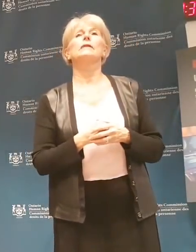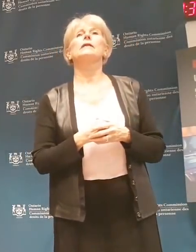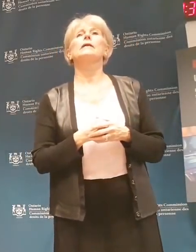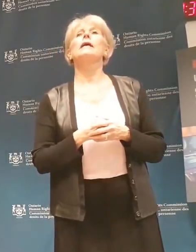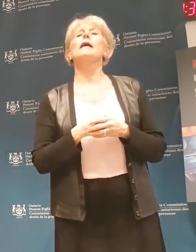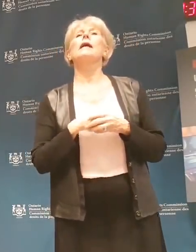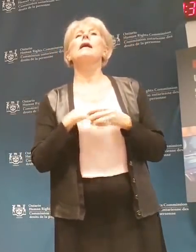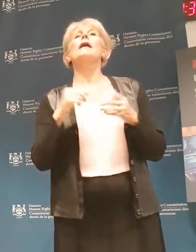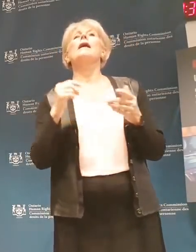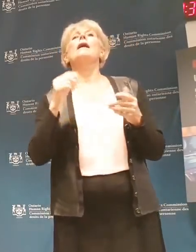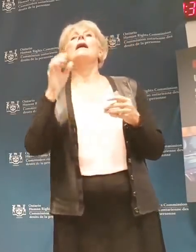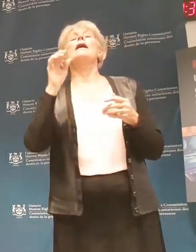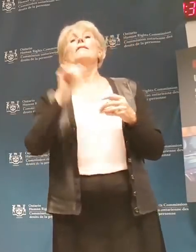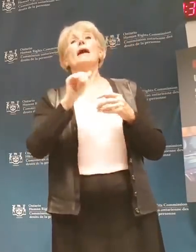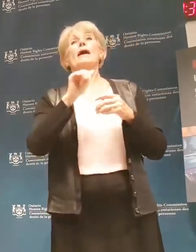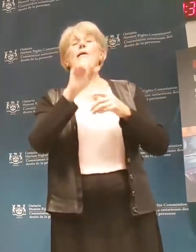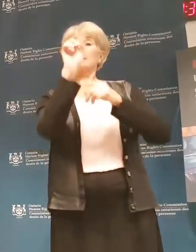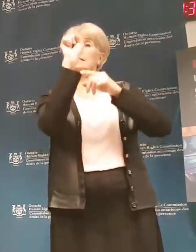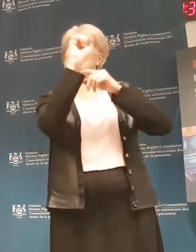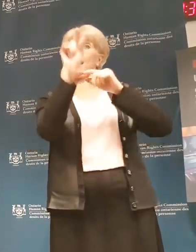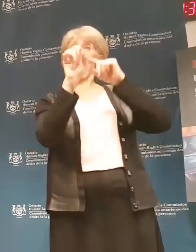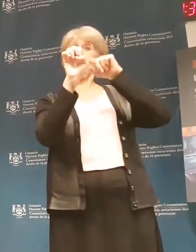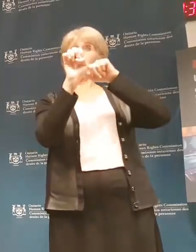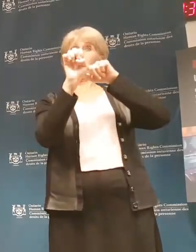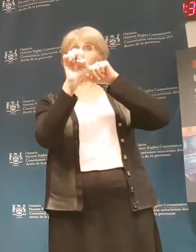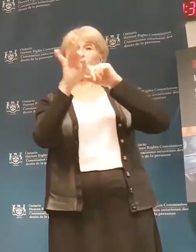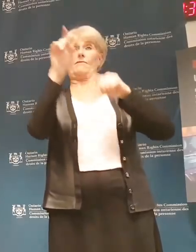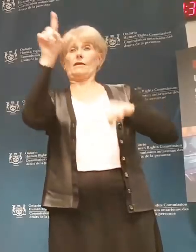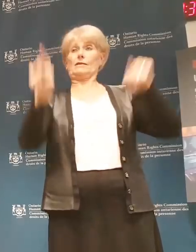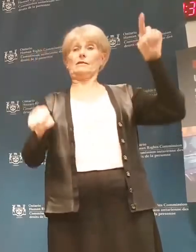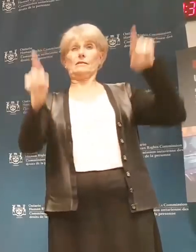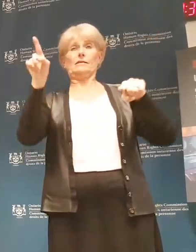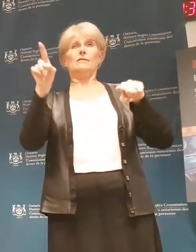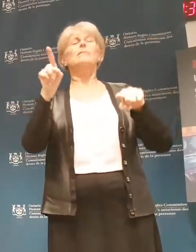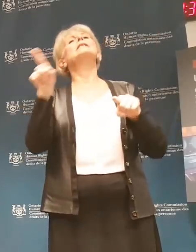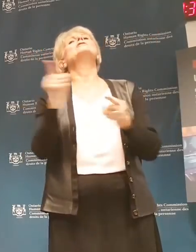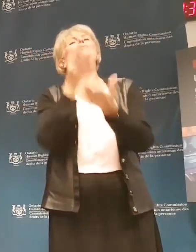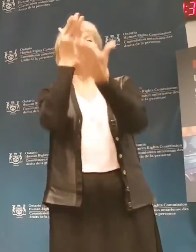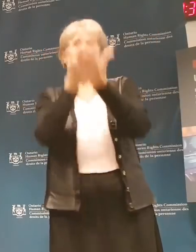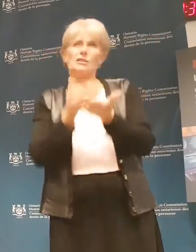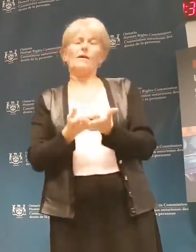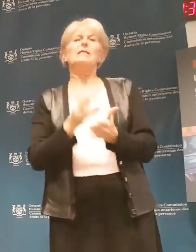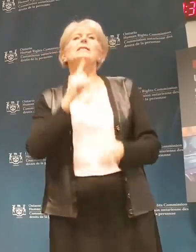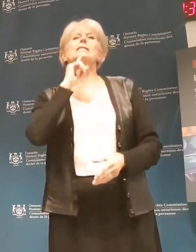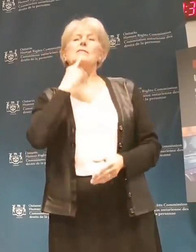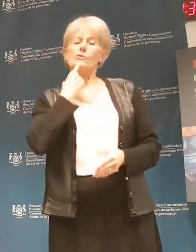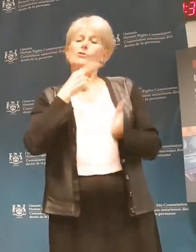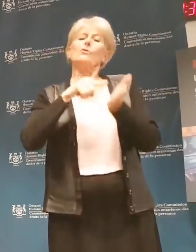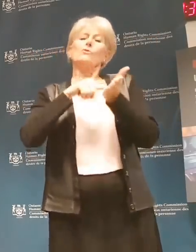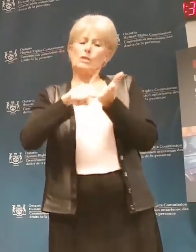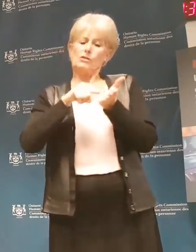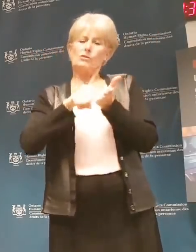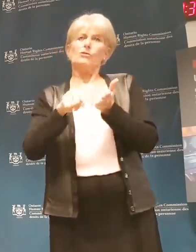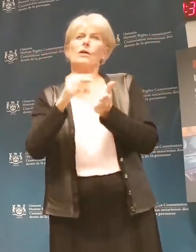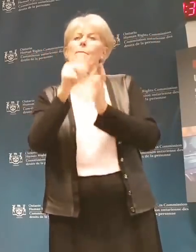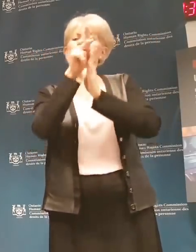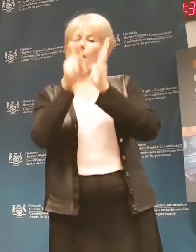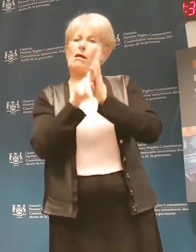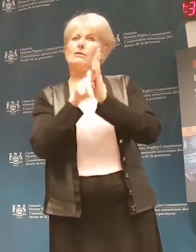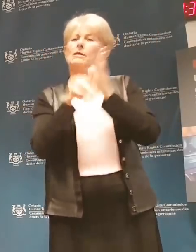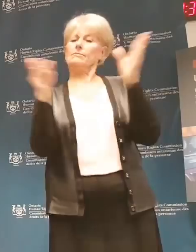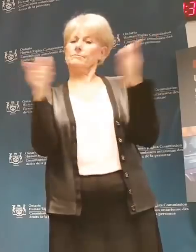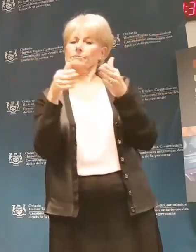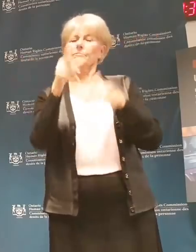size of these racial disparities in and of themselves justify serious research and policy